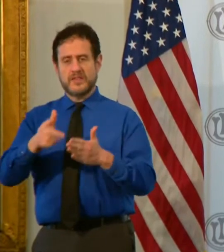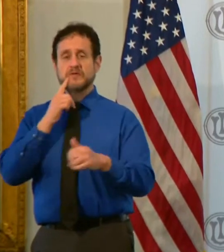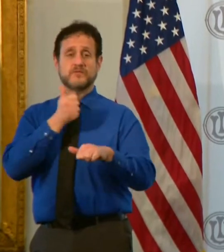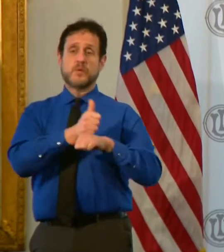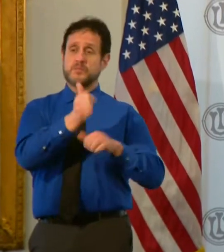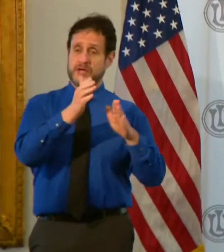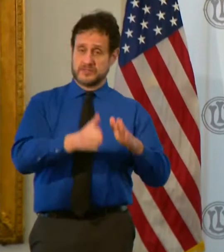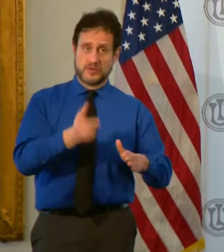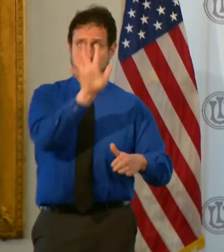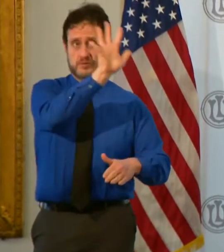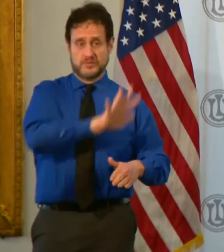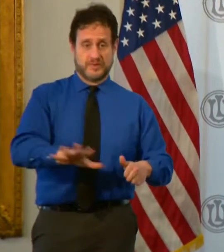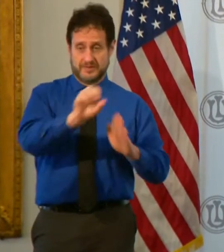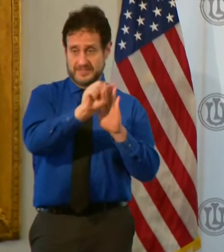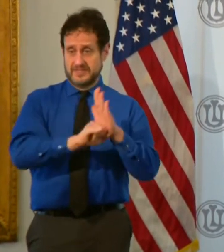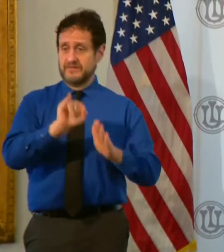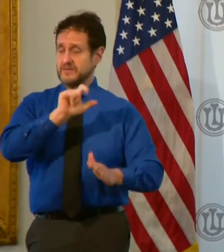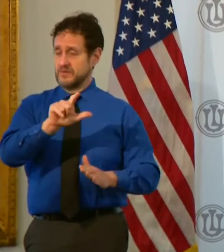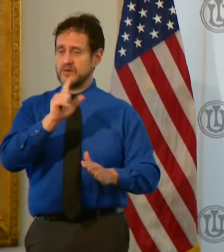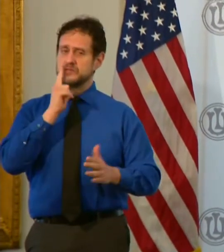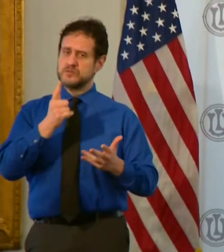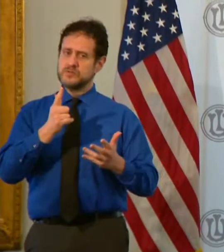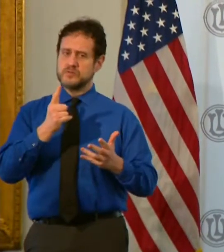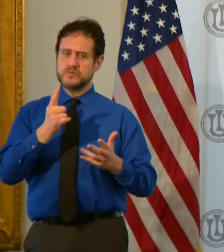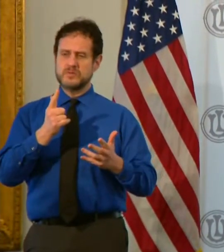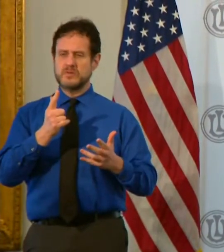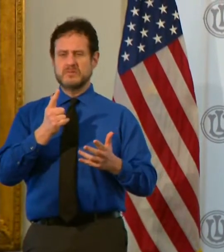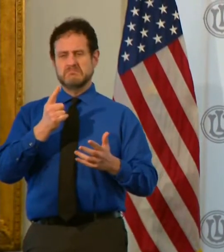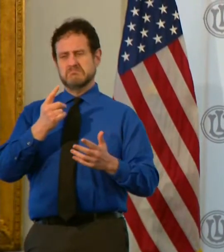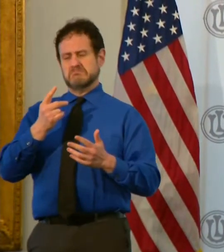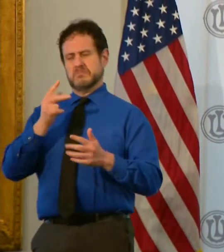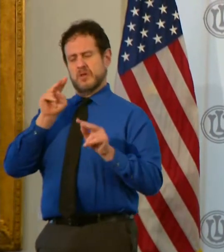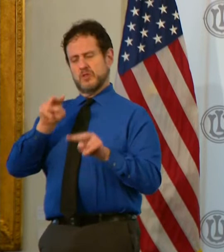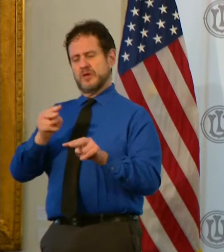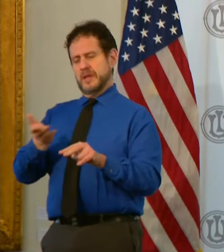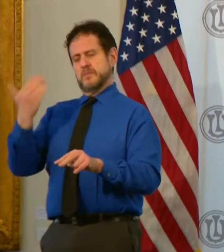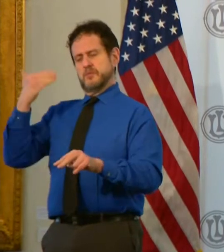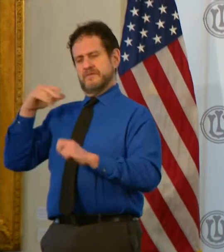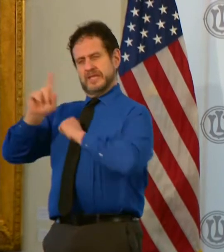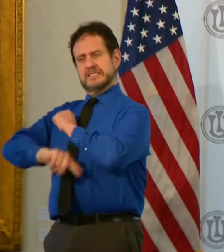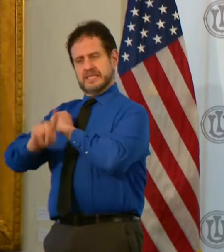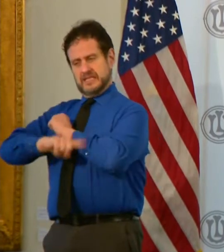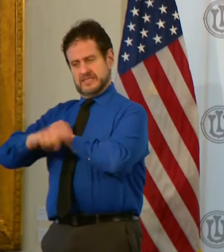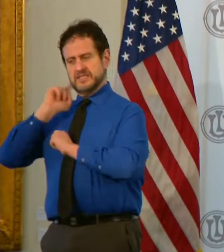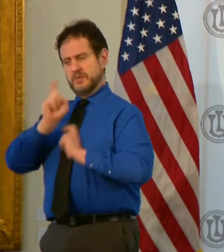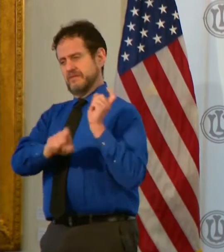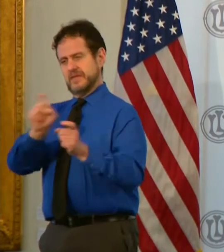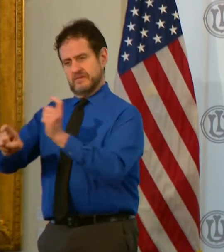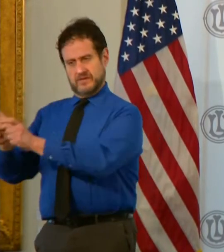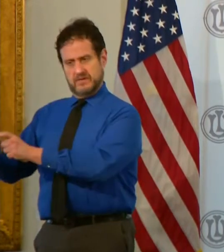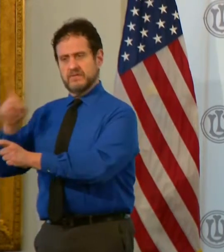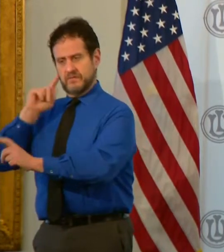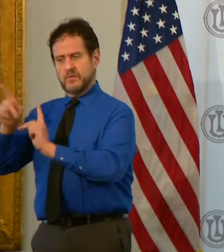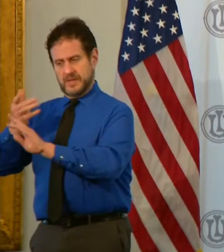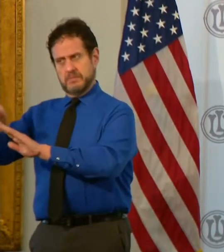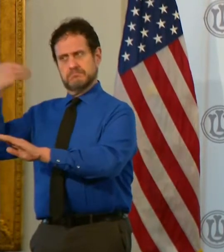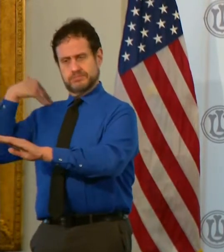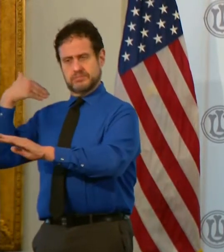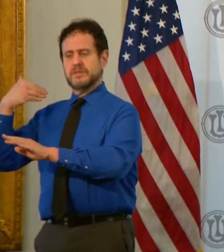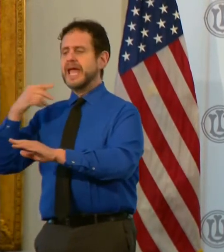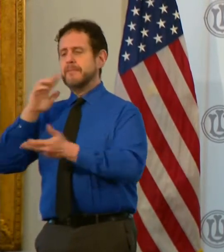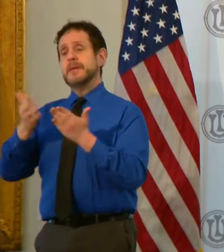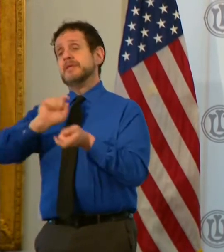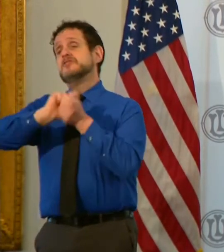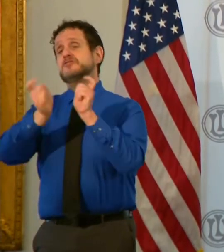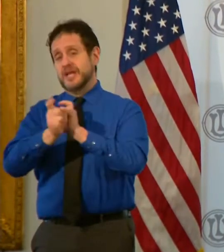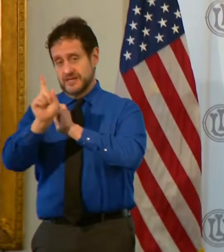prosecutors throughout the state of Illinois to revisit previous sentences that had been administered prior. And we